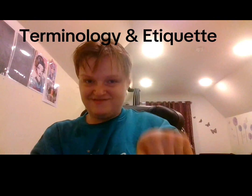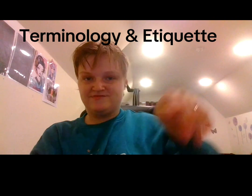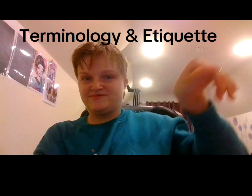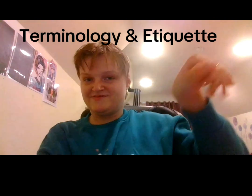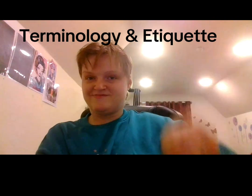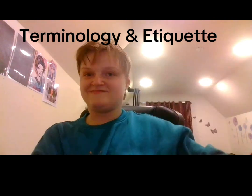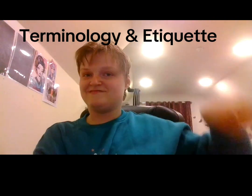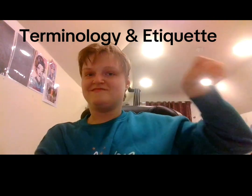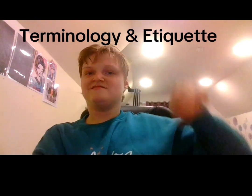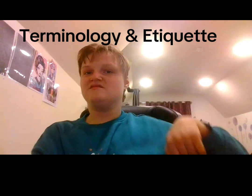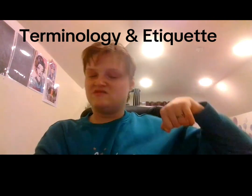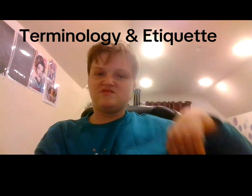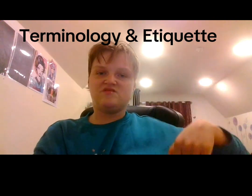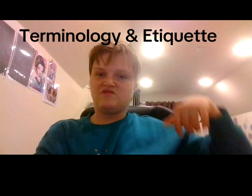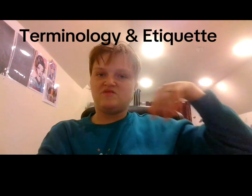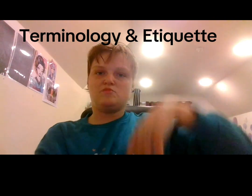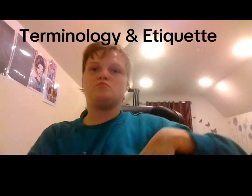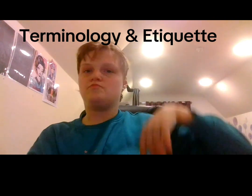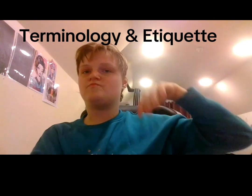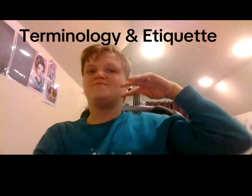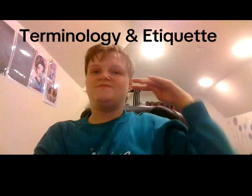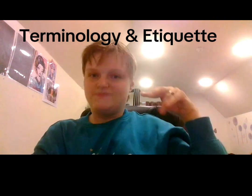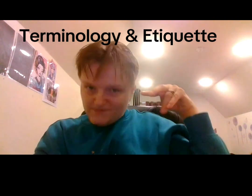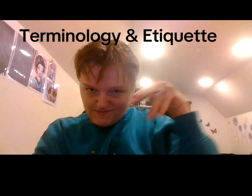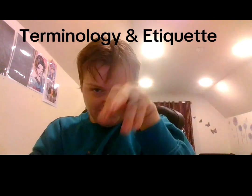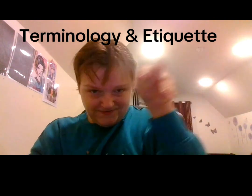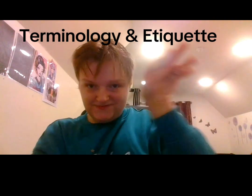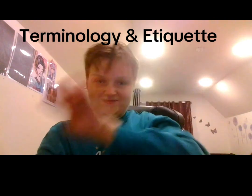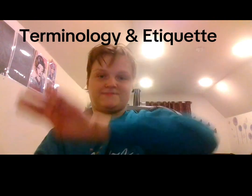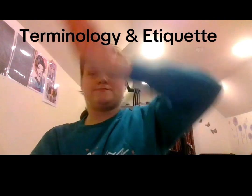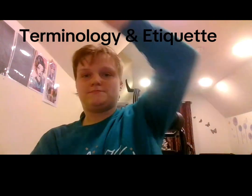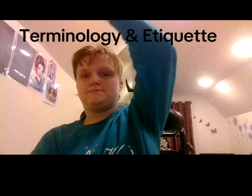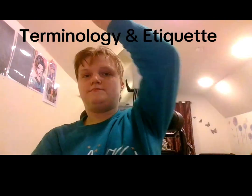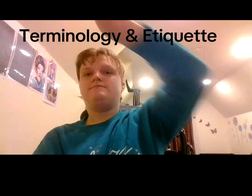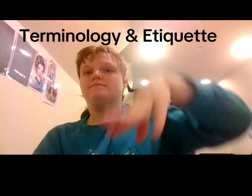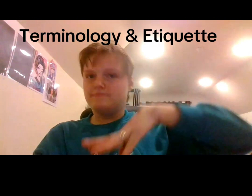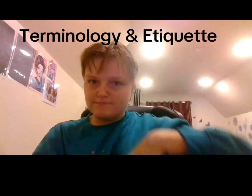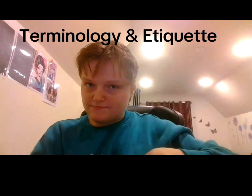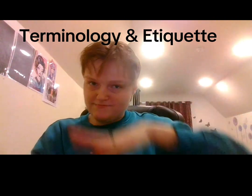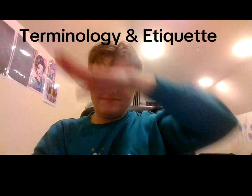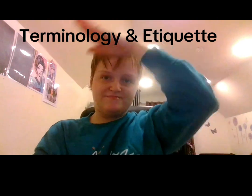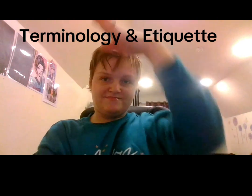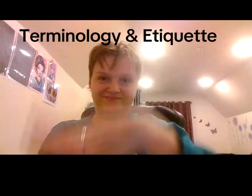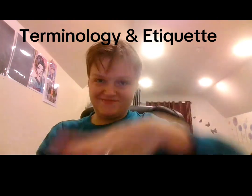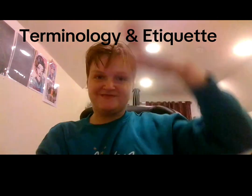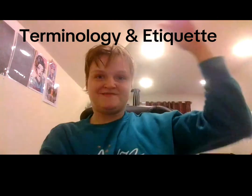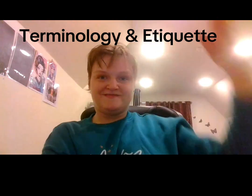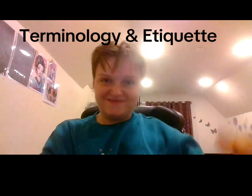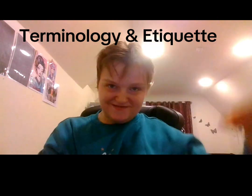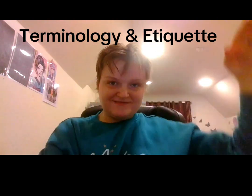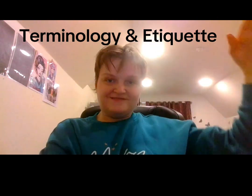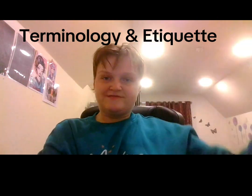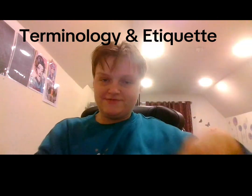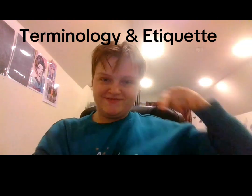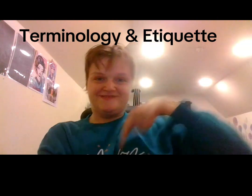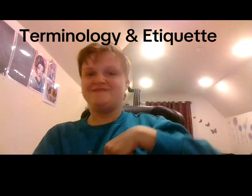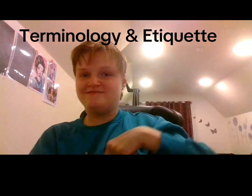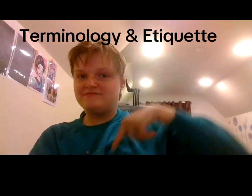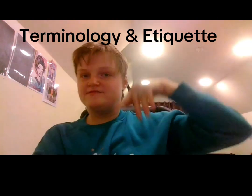YouTube and TikTok Creator, so you can see all updates, upcoming videos that I bring out